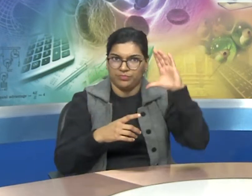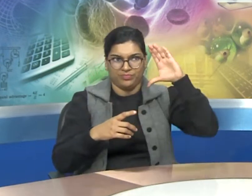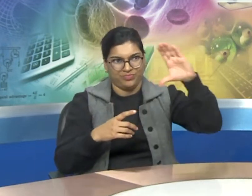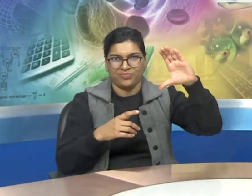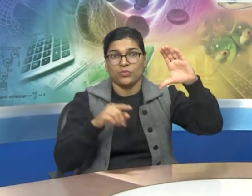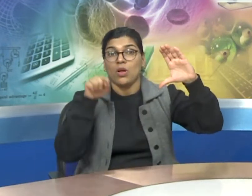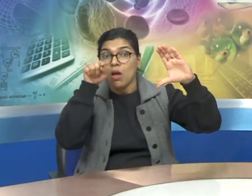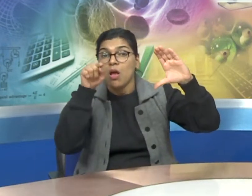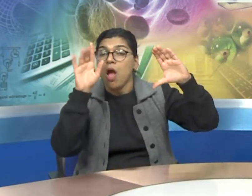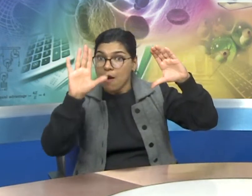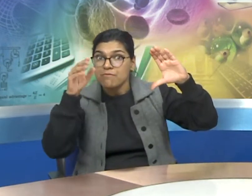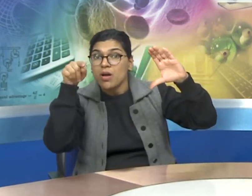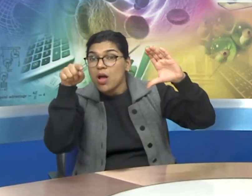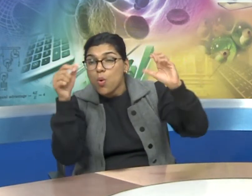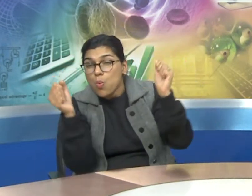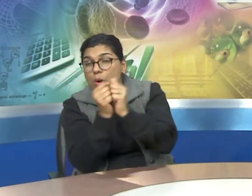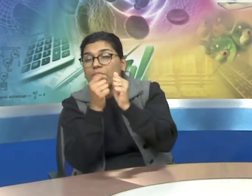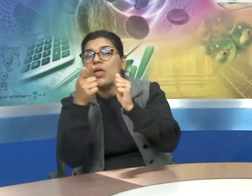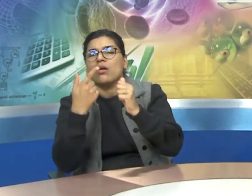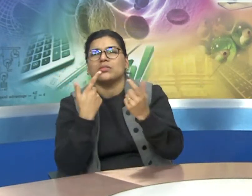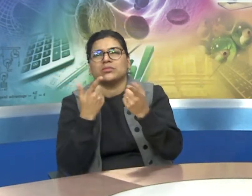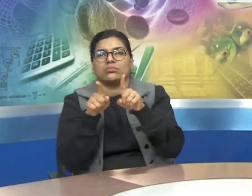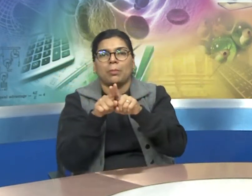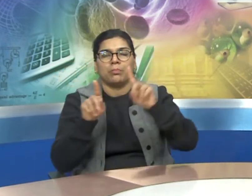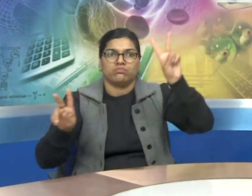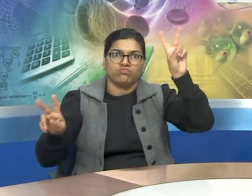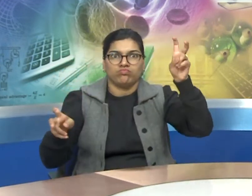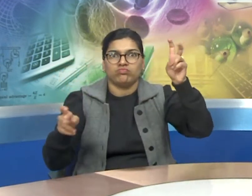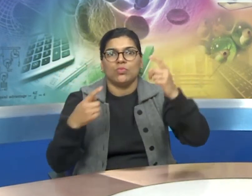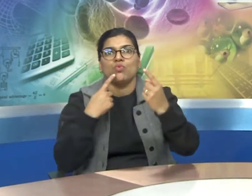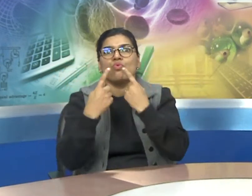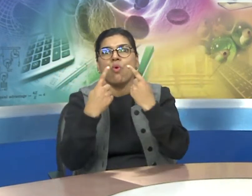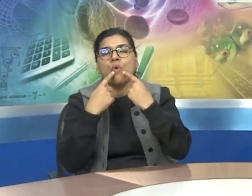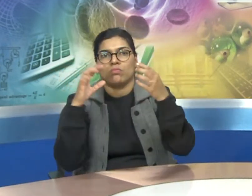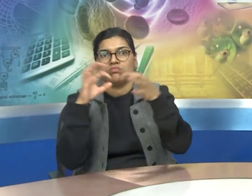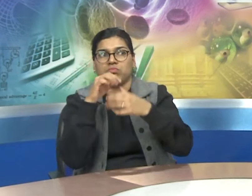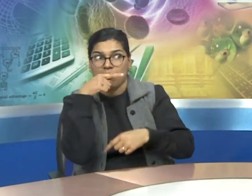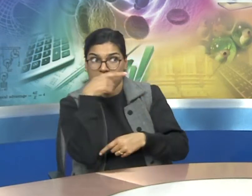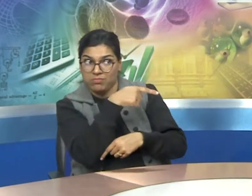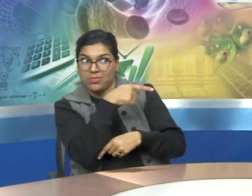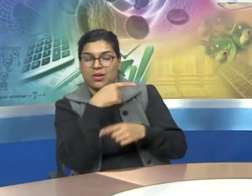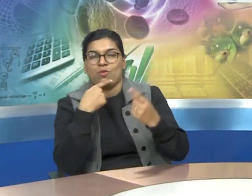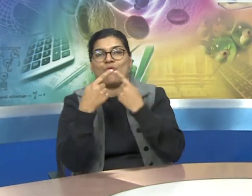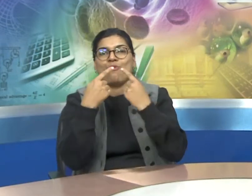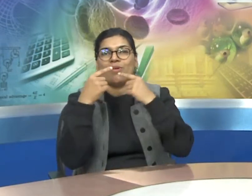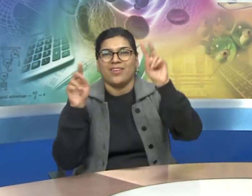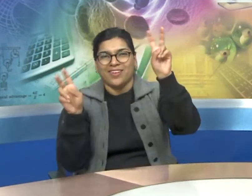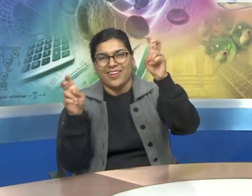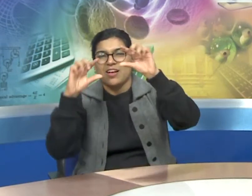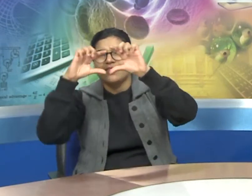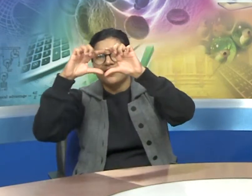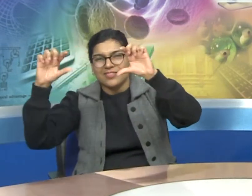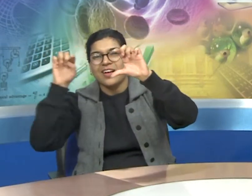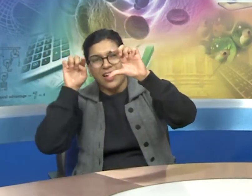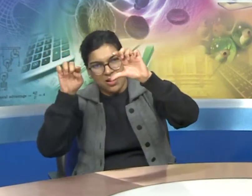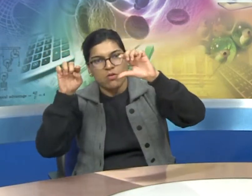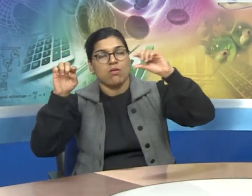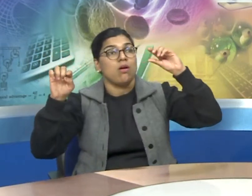So there you can put your content with the caption. If you want to quote something or